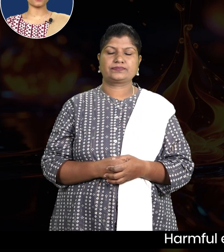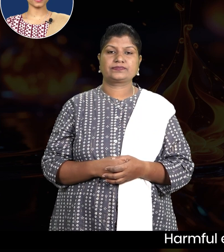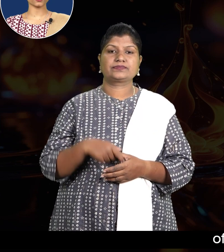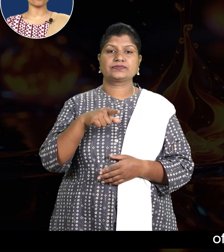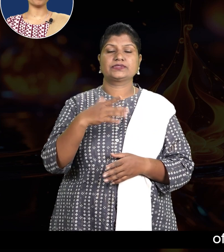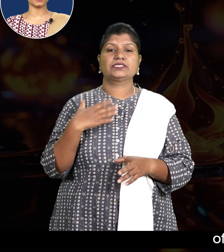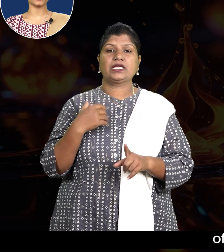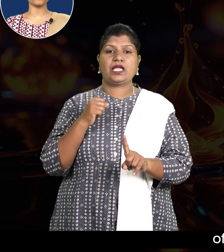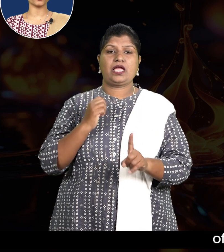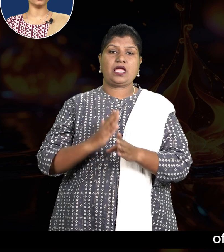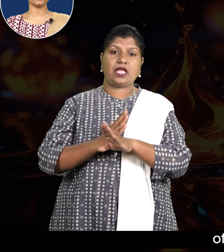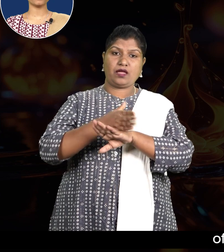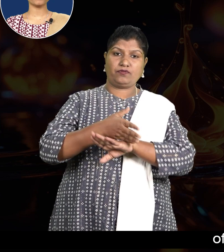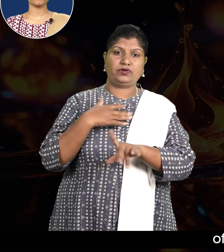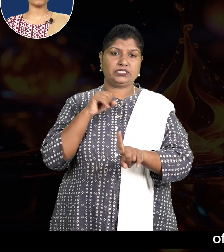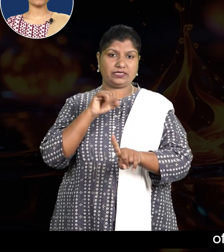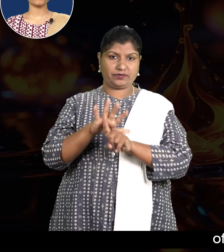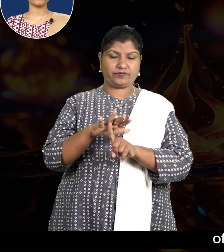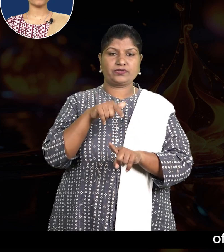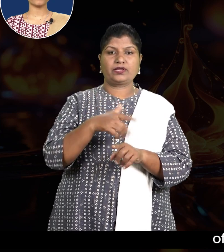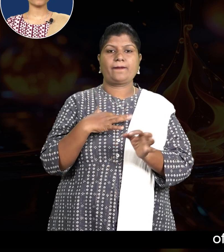Harmful effect of burning fuel.